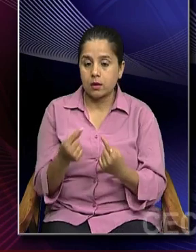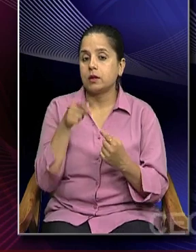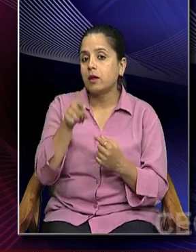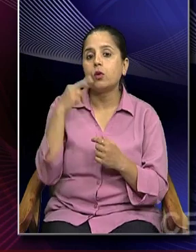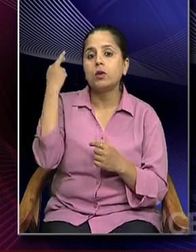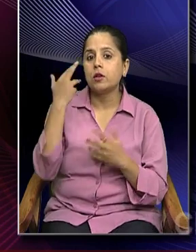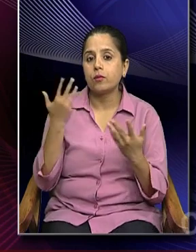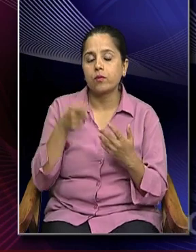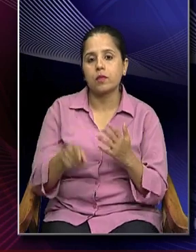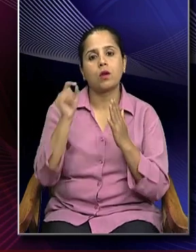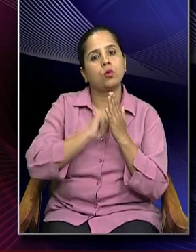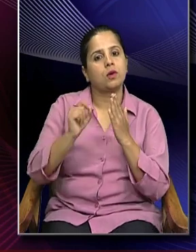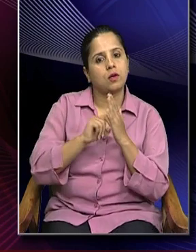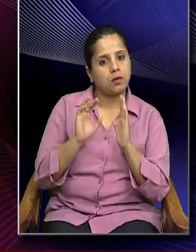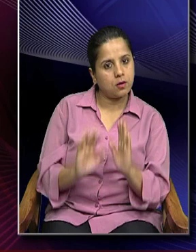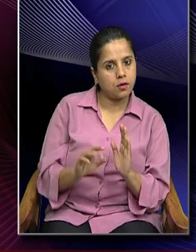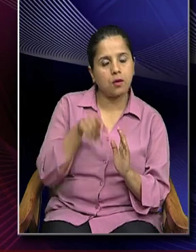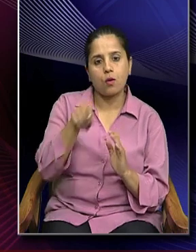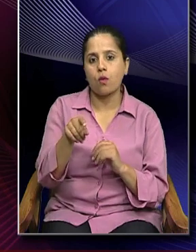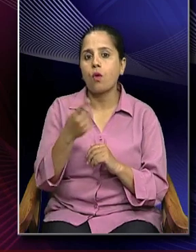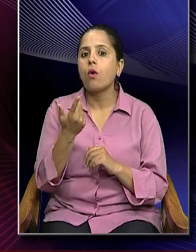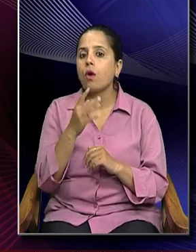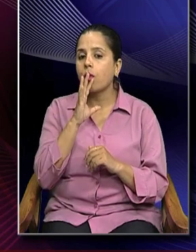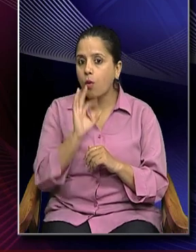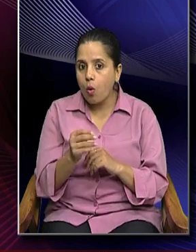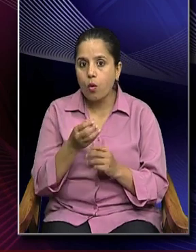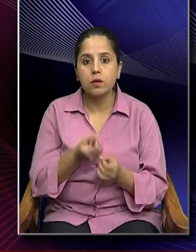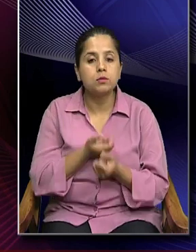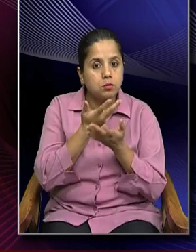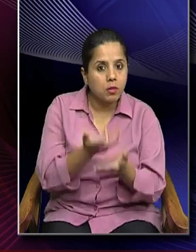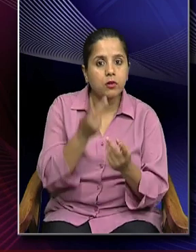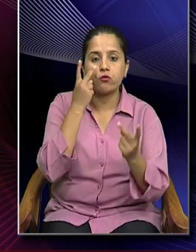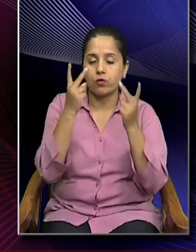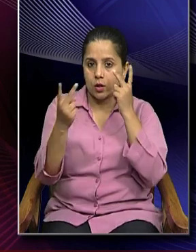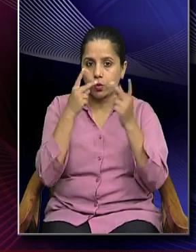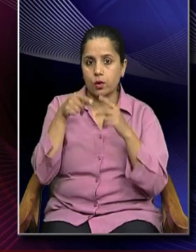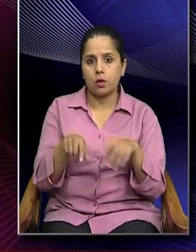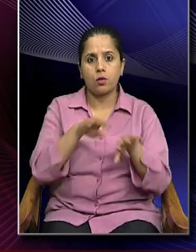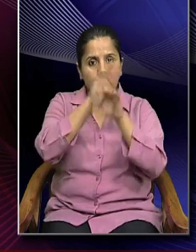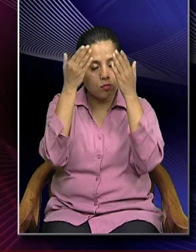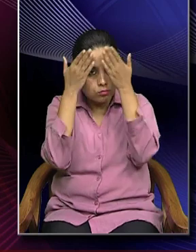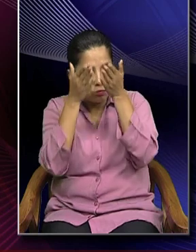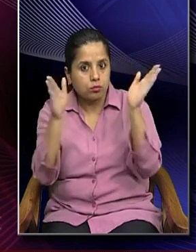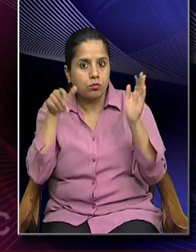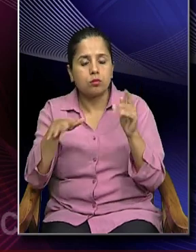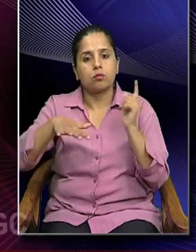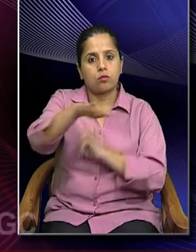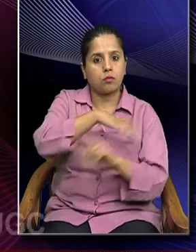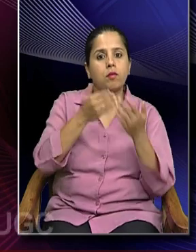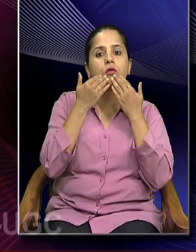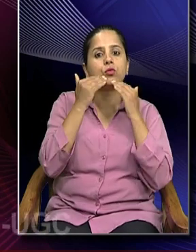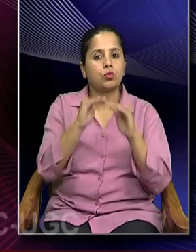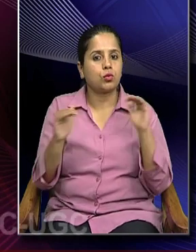is written, oral, visual, to capture a broad spectrum of the